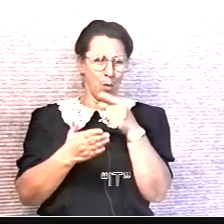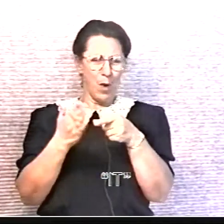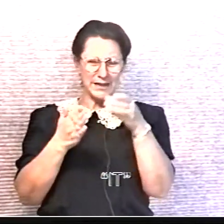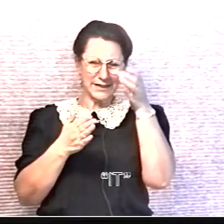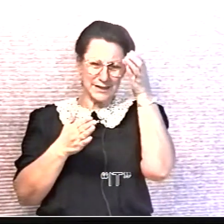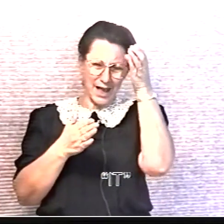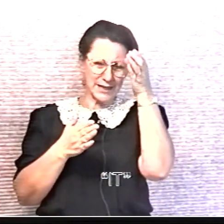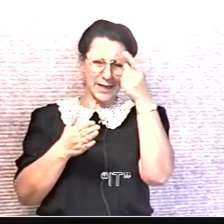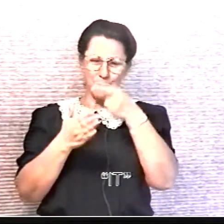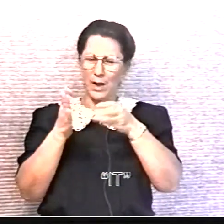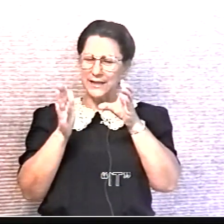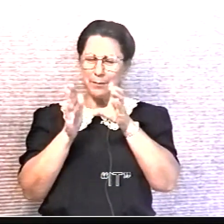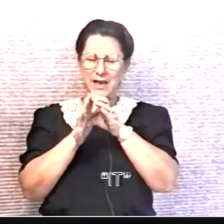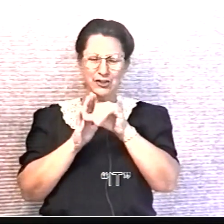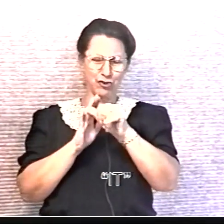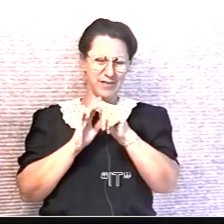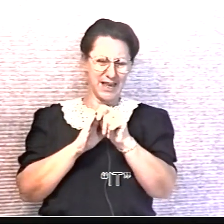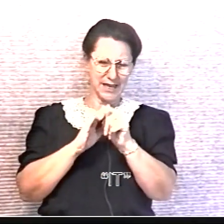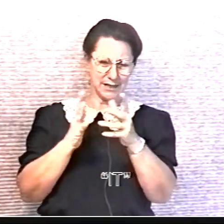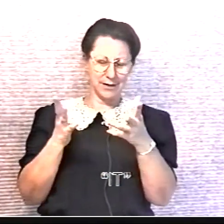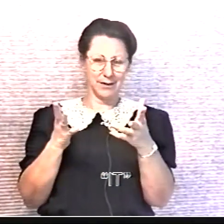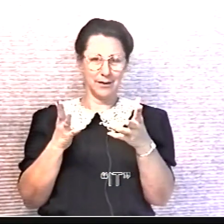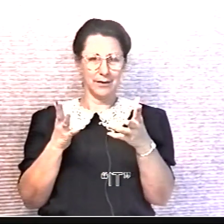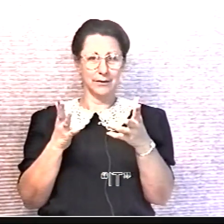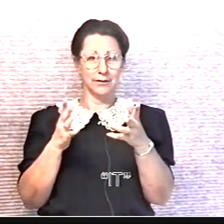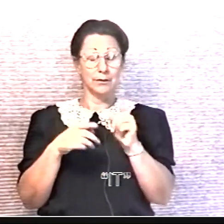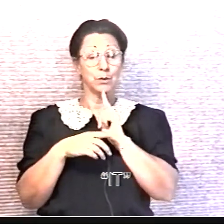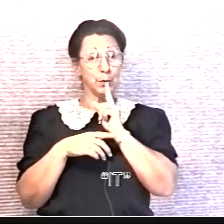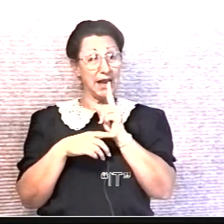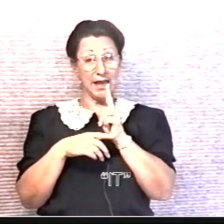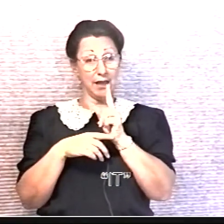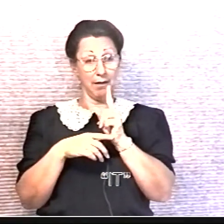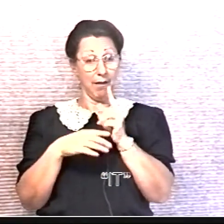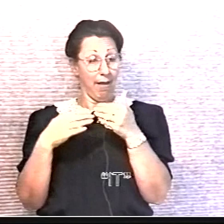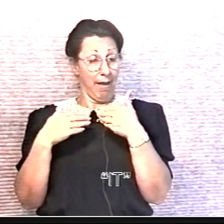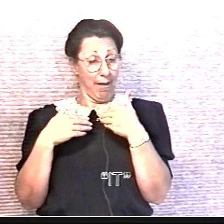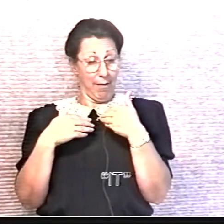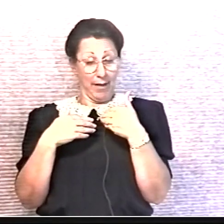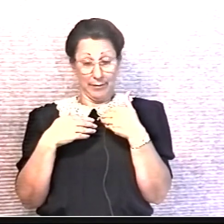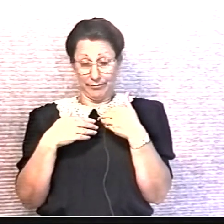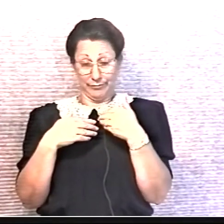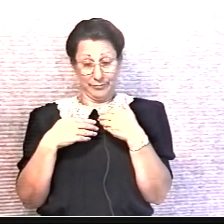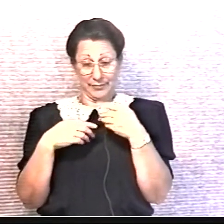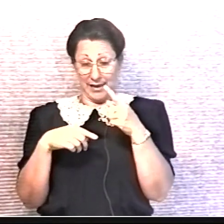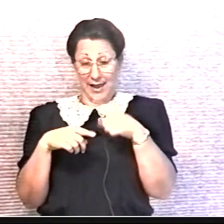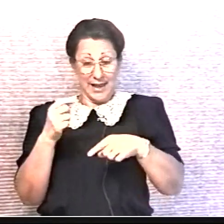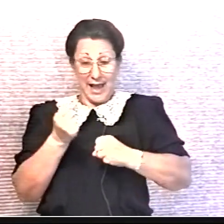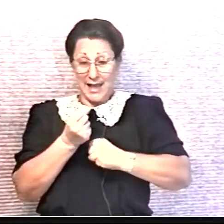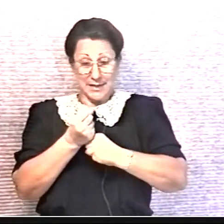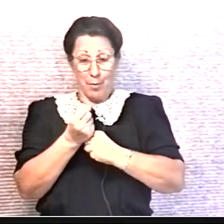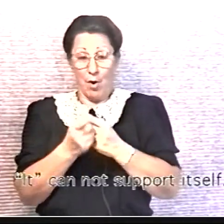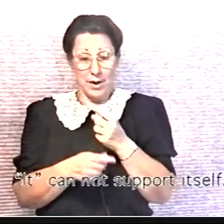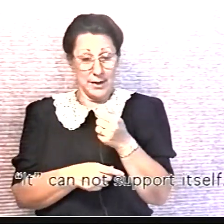What's the concept? What's the picture of it? Really, it can't support